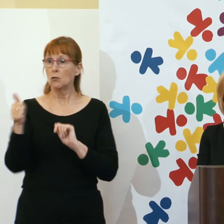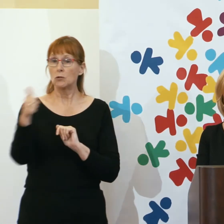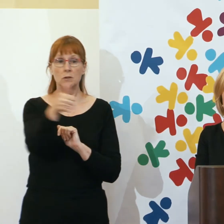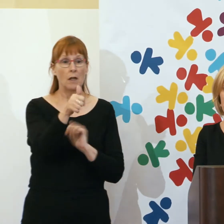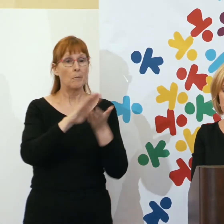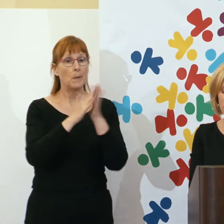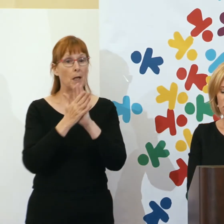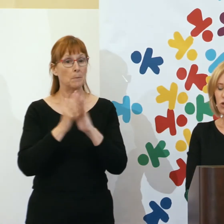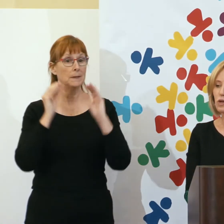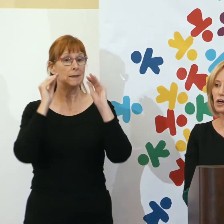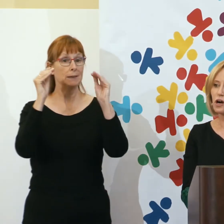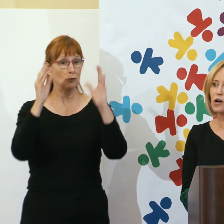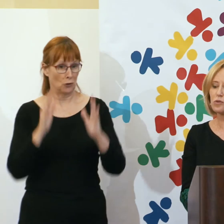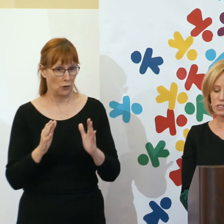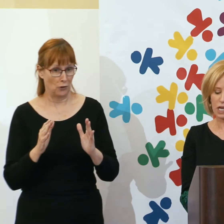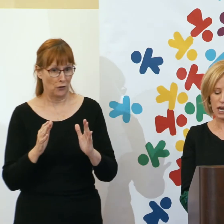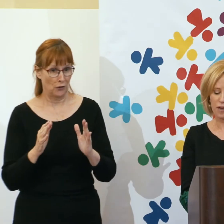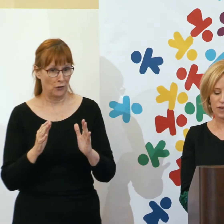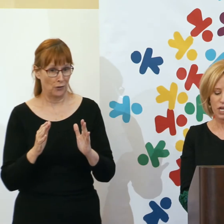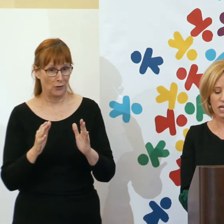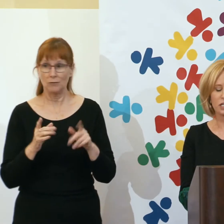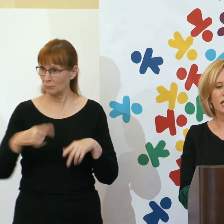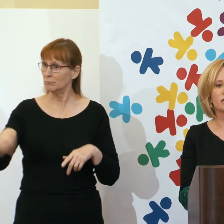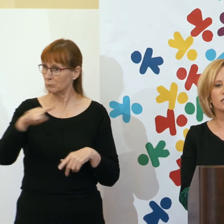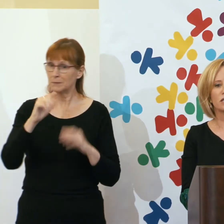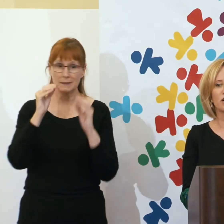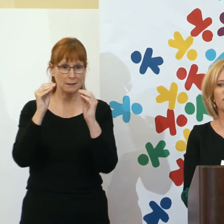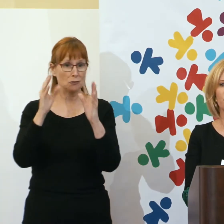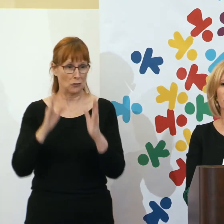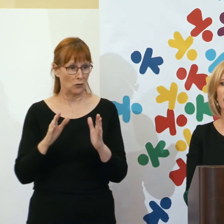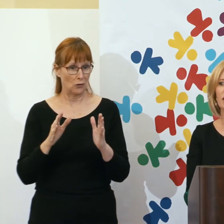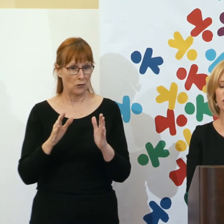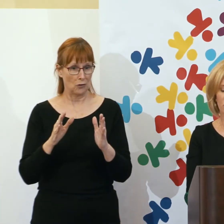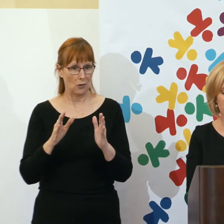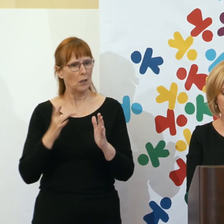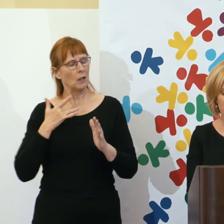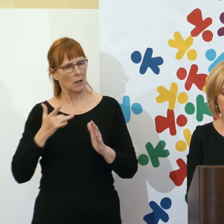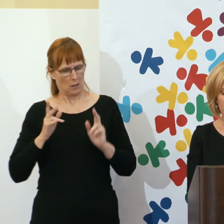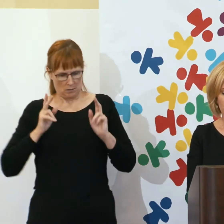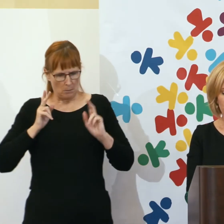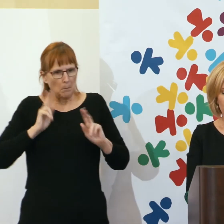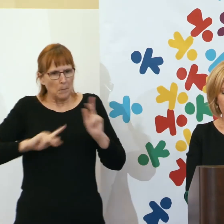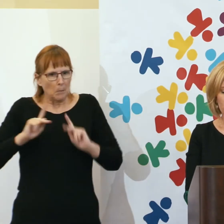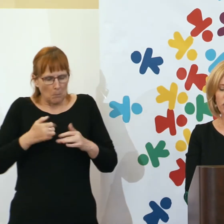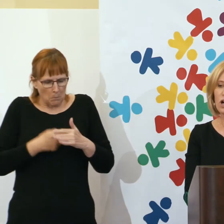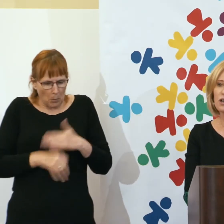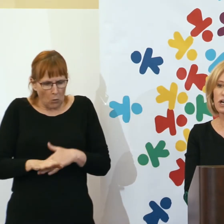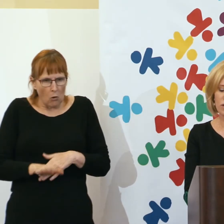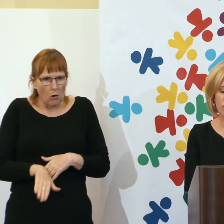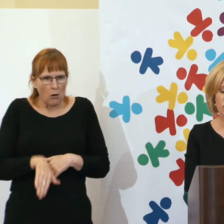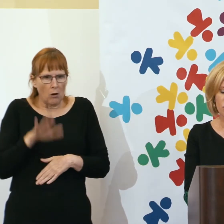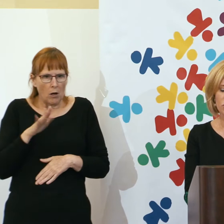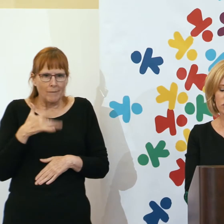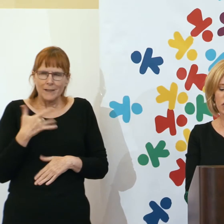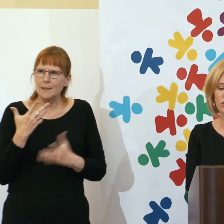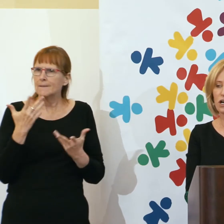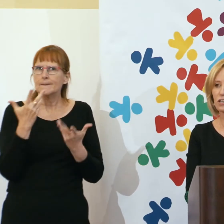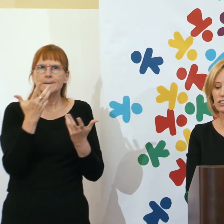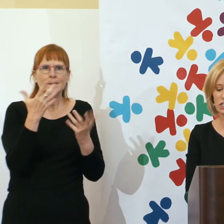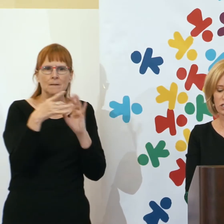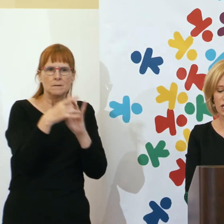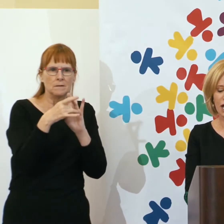know that as human beings, we always have an innate desire for connection. But not all of our